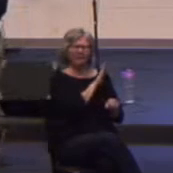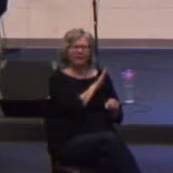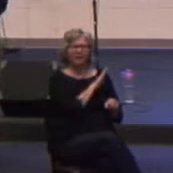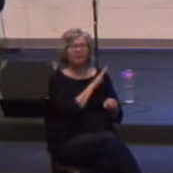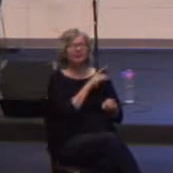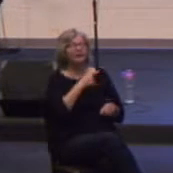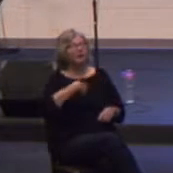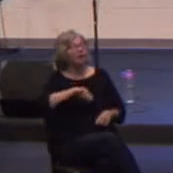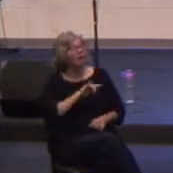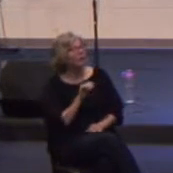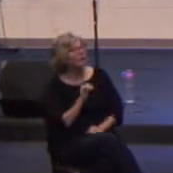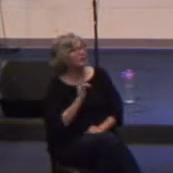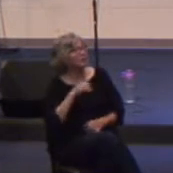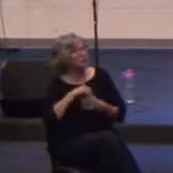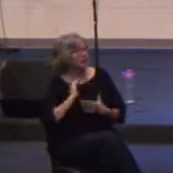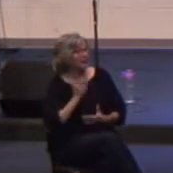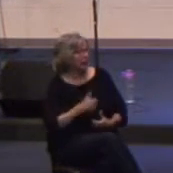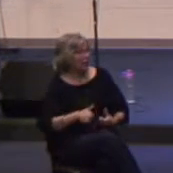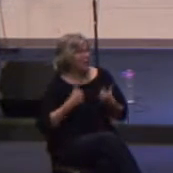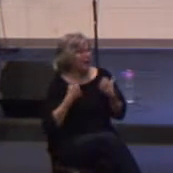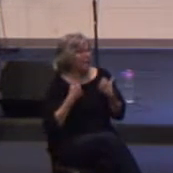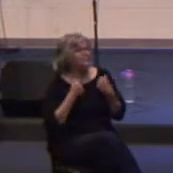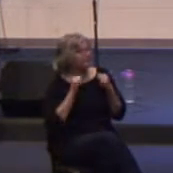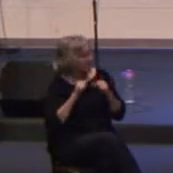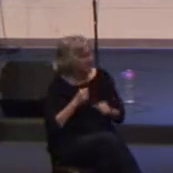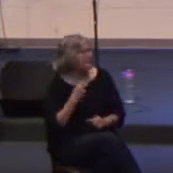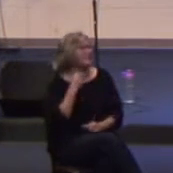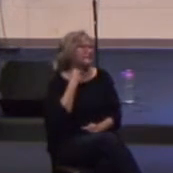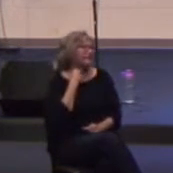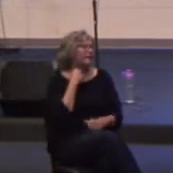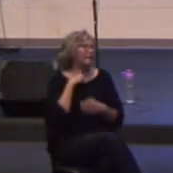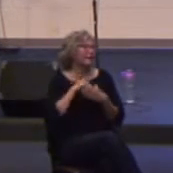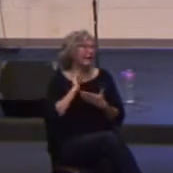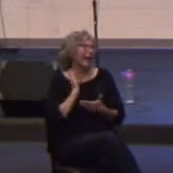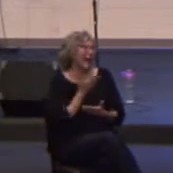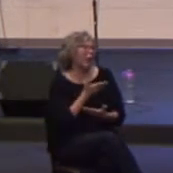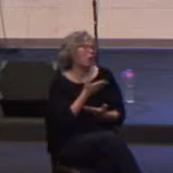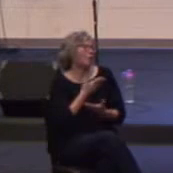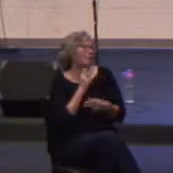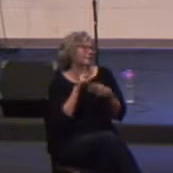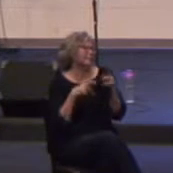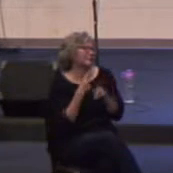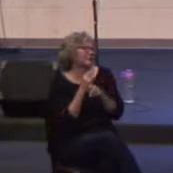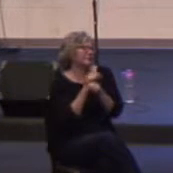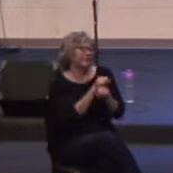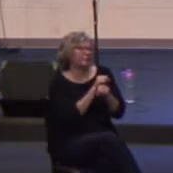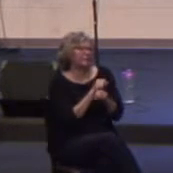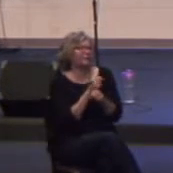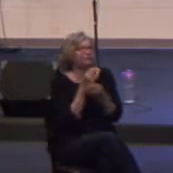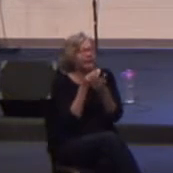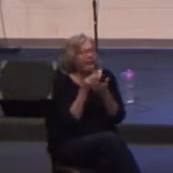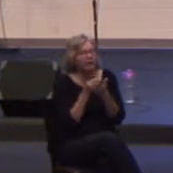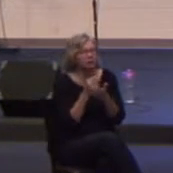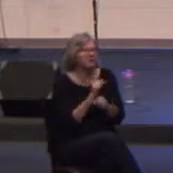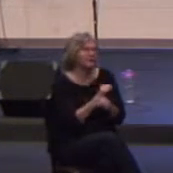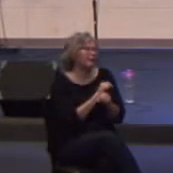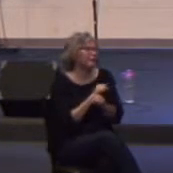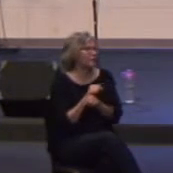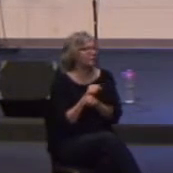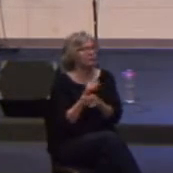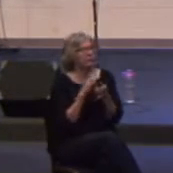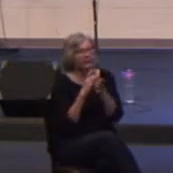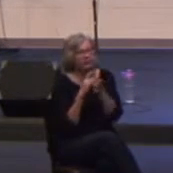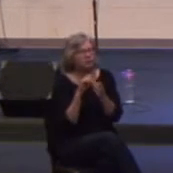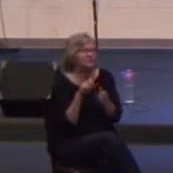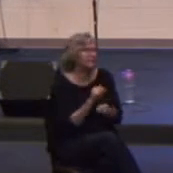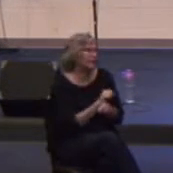lives, we can get stuck in our own forms of slavery today. We can get stuck financially or relationally or professionally.